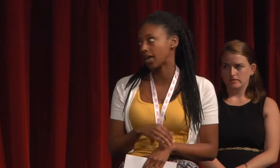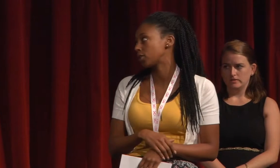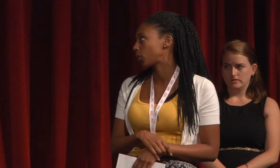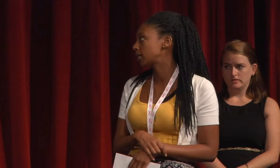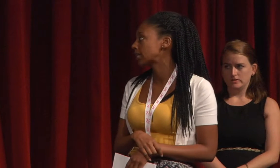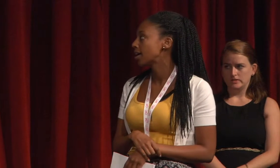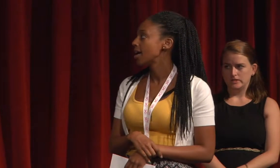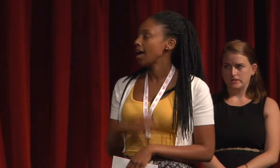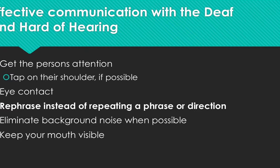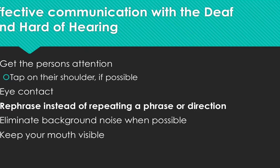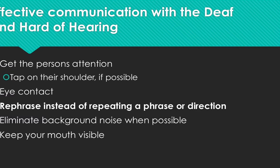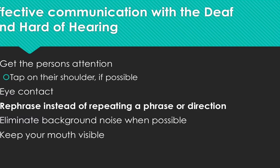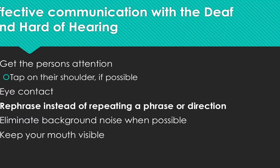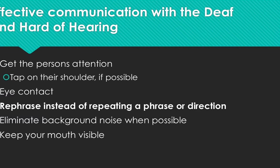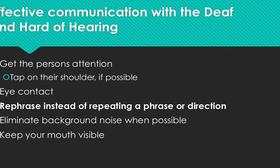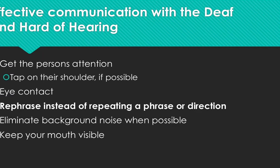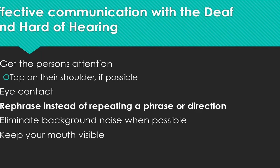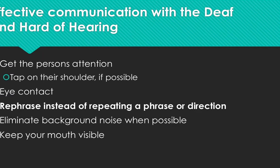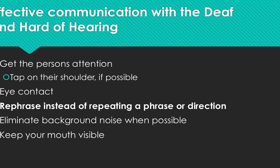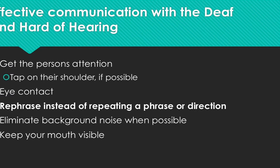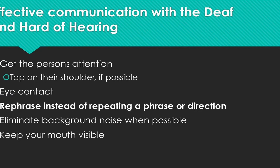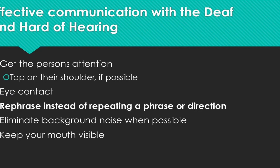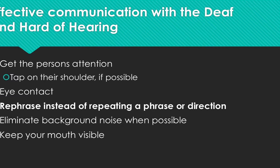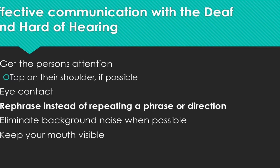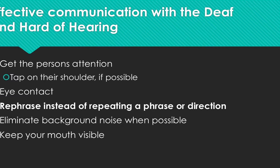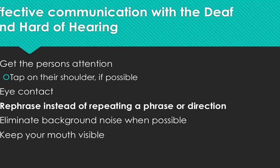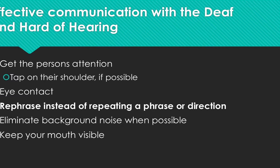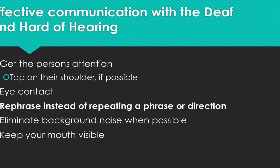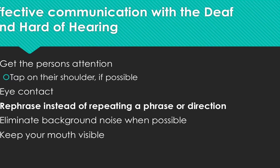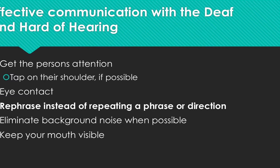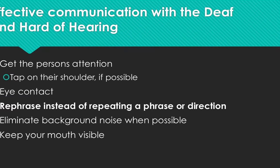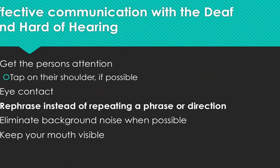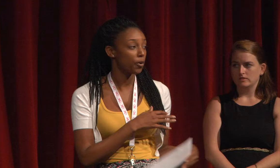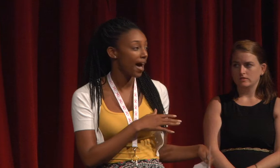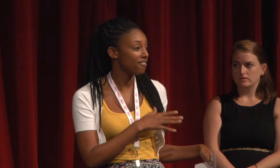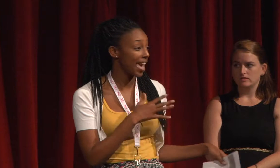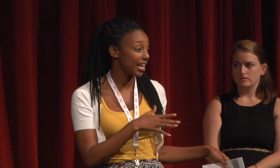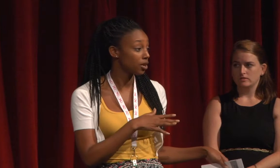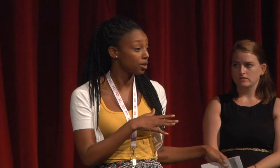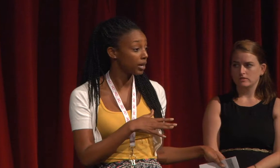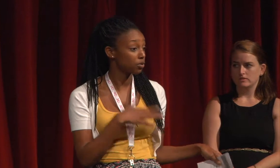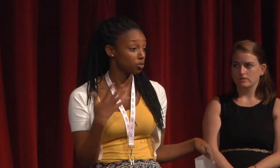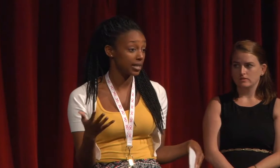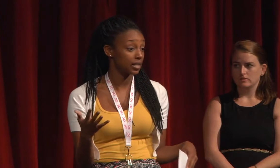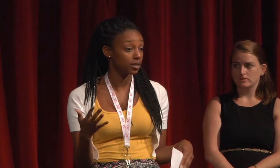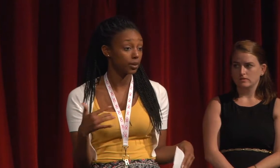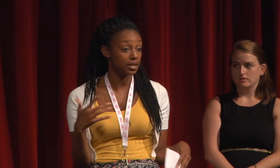that noise. And you want to keep your mouth visible. So I know some people have aids on their bus, which makes it a little easier